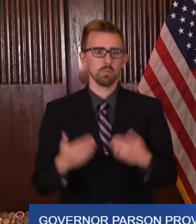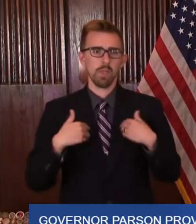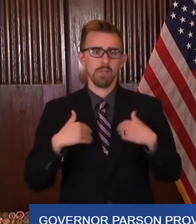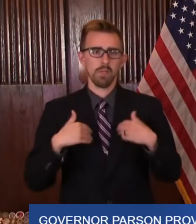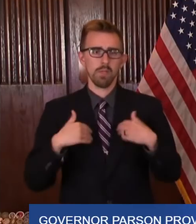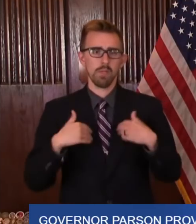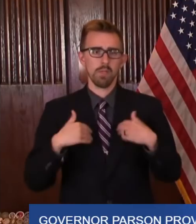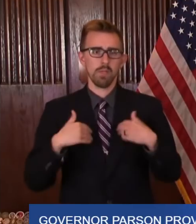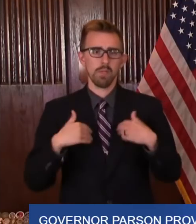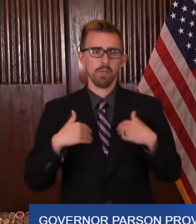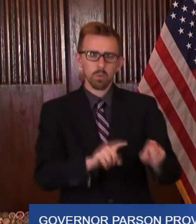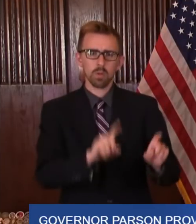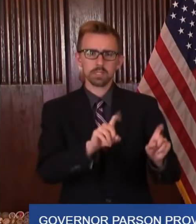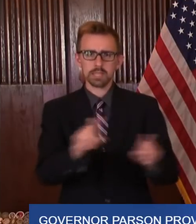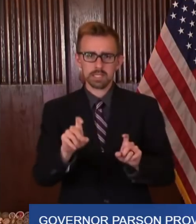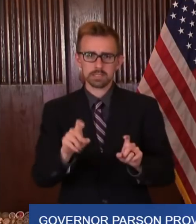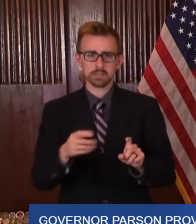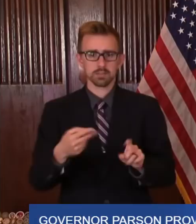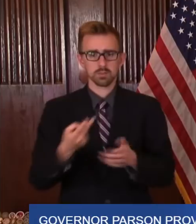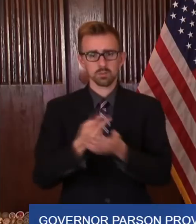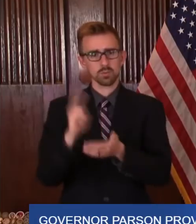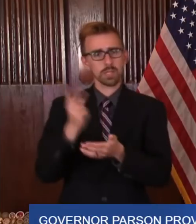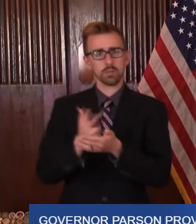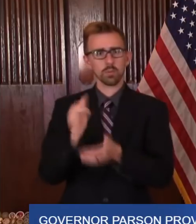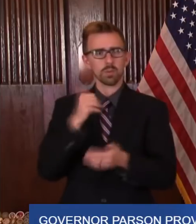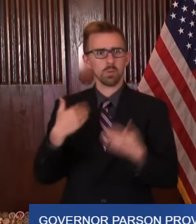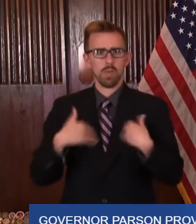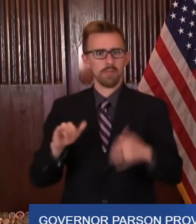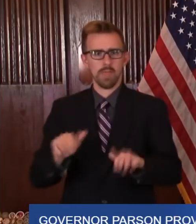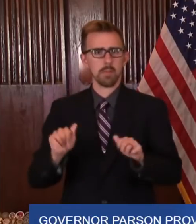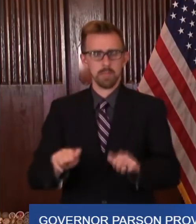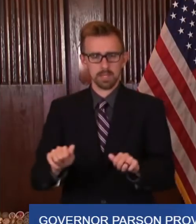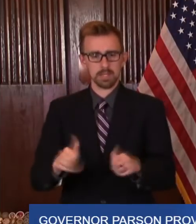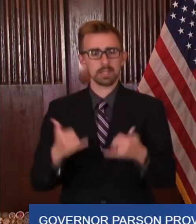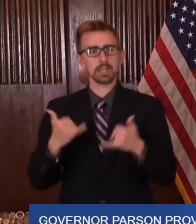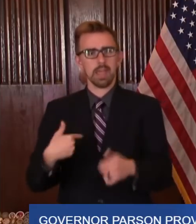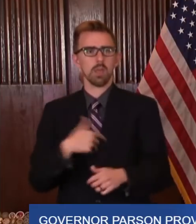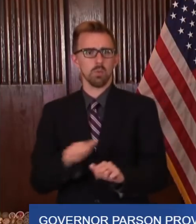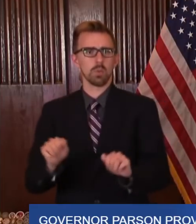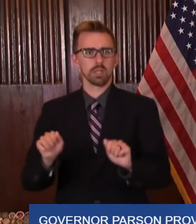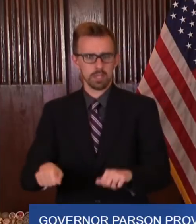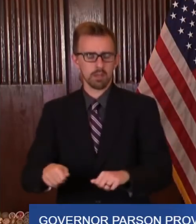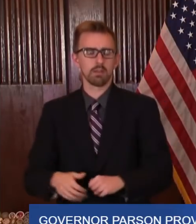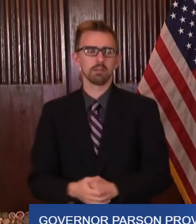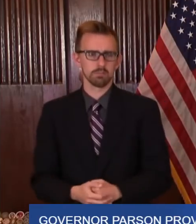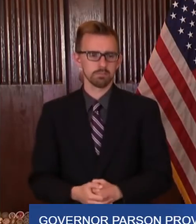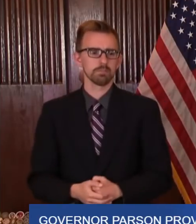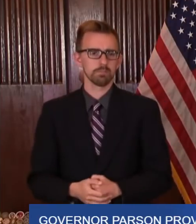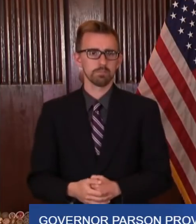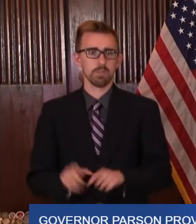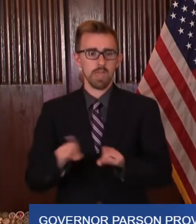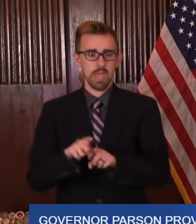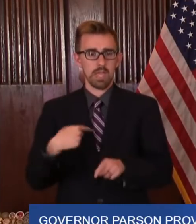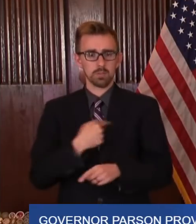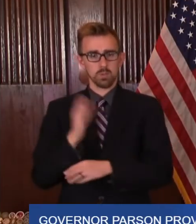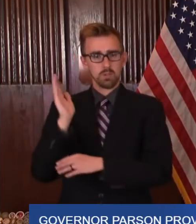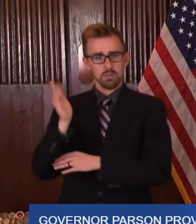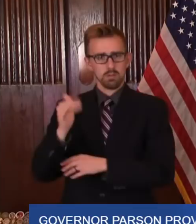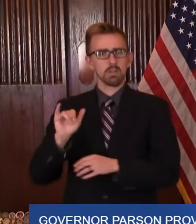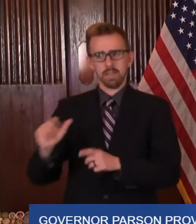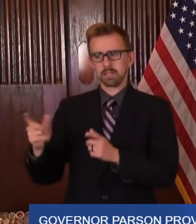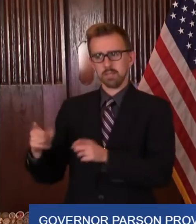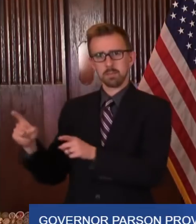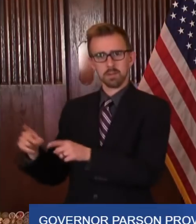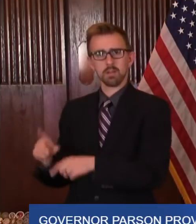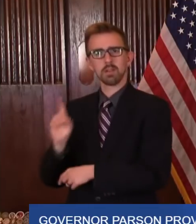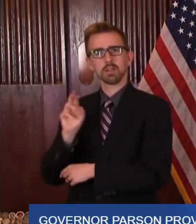and do those tests, and that's something we didn't have 2 or 3 weeks ago, but we have the ability to do that today, and we are doing that currently as we speak. As a matter of fact, one of the plants, and